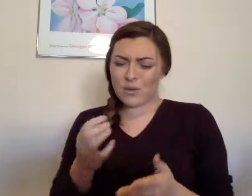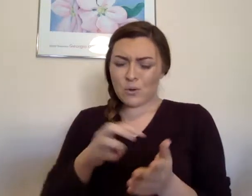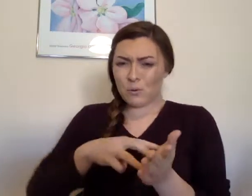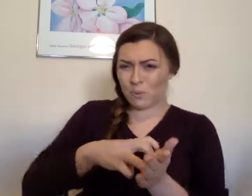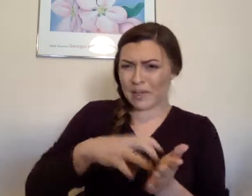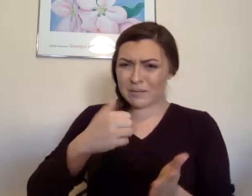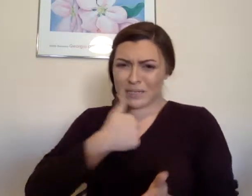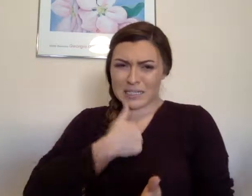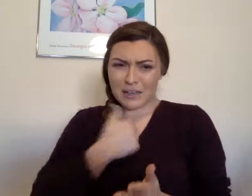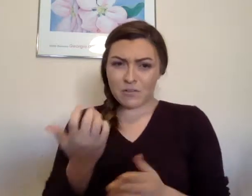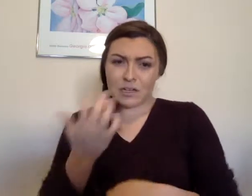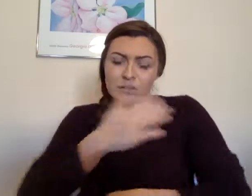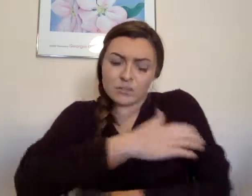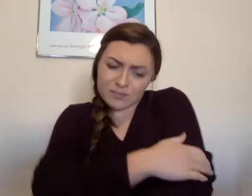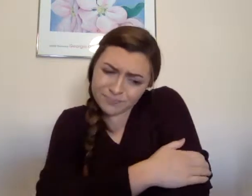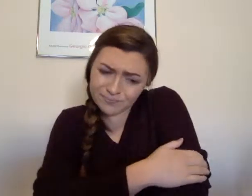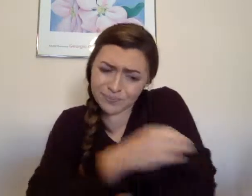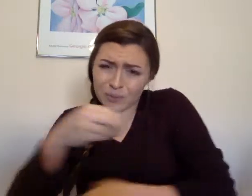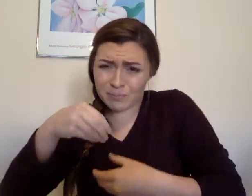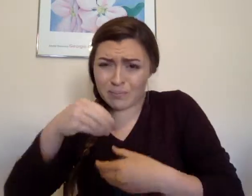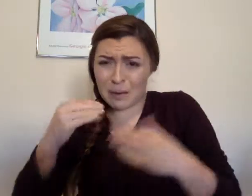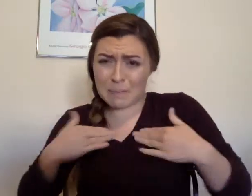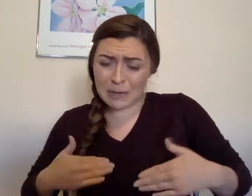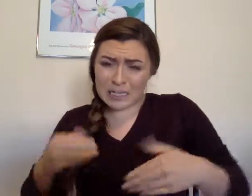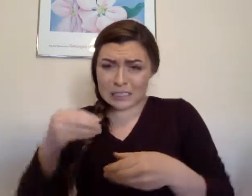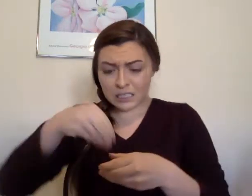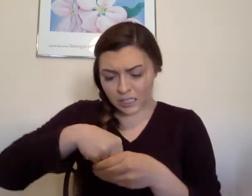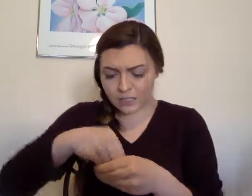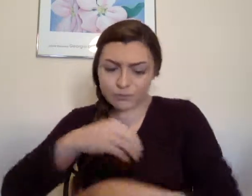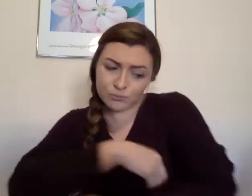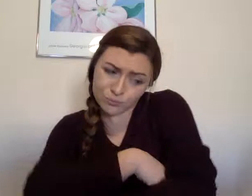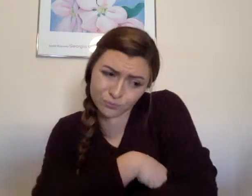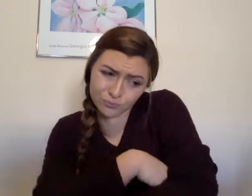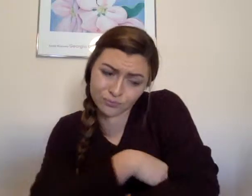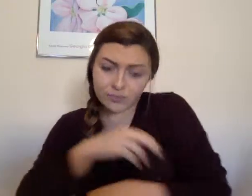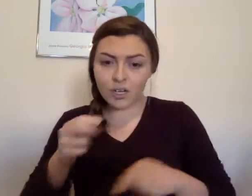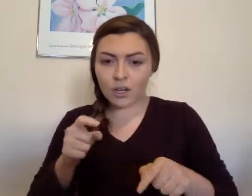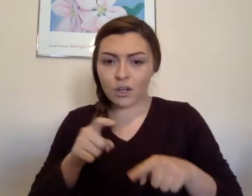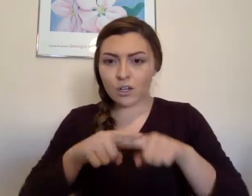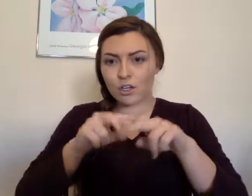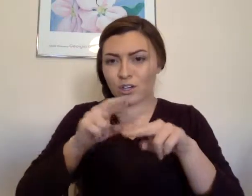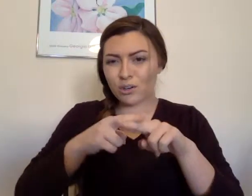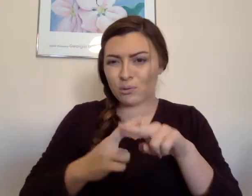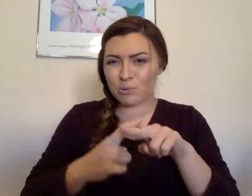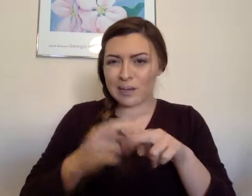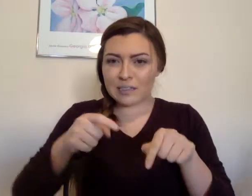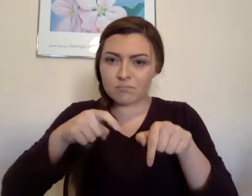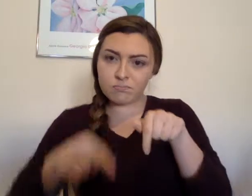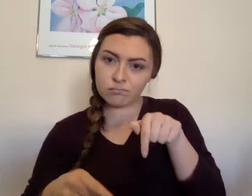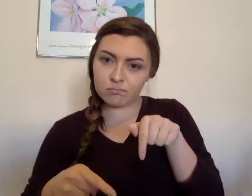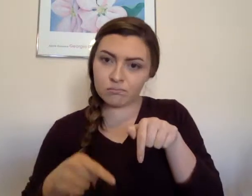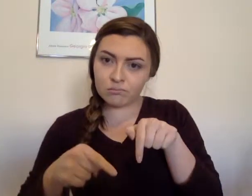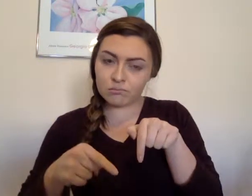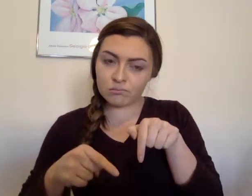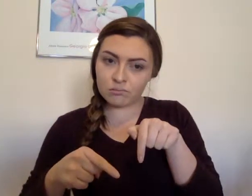down, I'll fold my arms, I'll look down, maybe even my weight goes on one leg because I feel weak. But